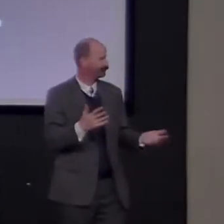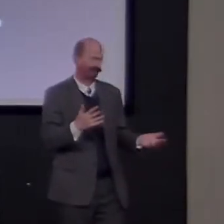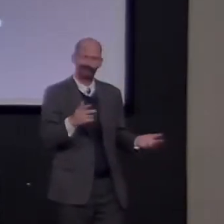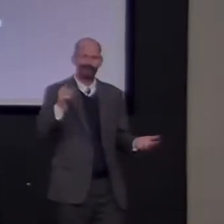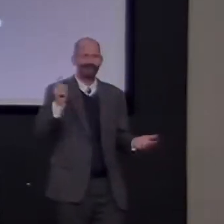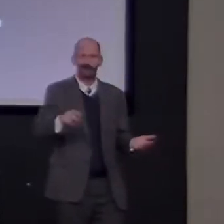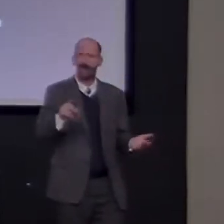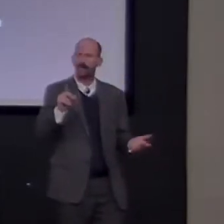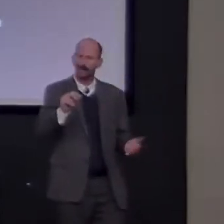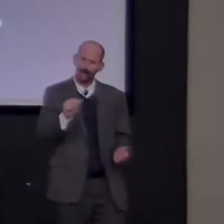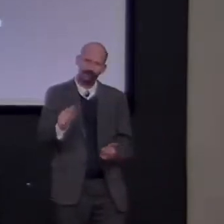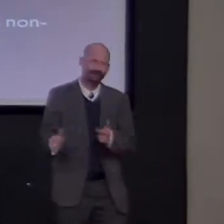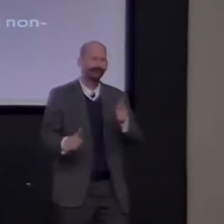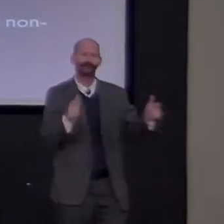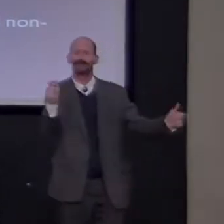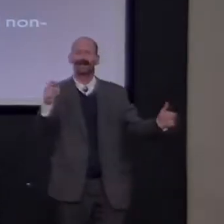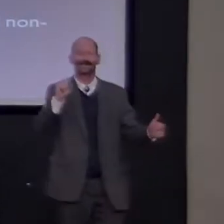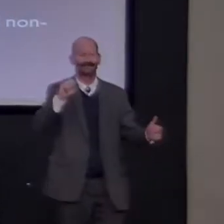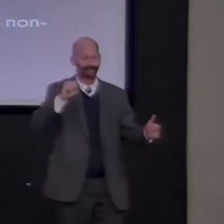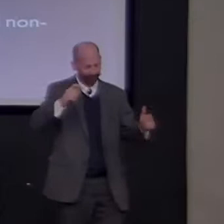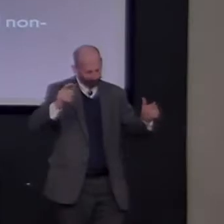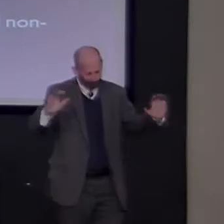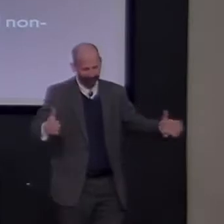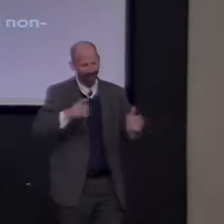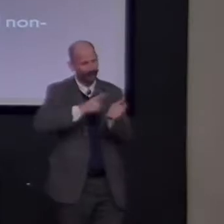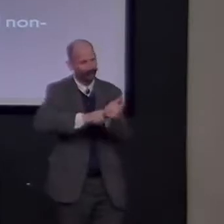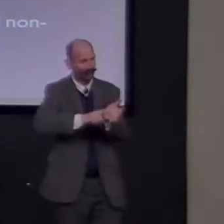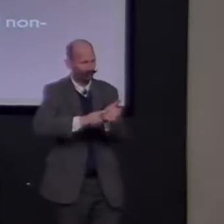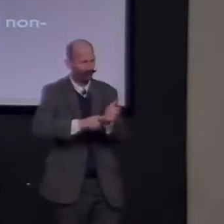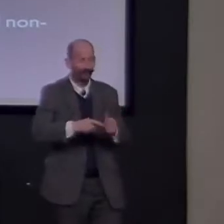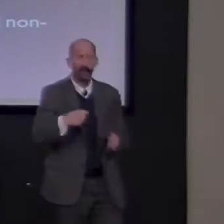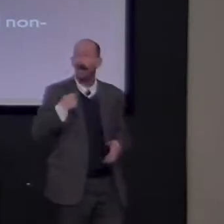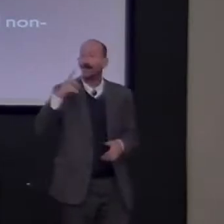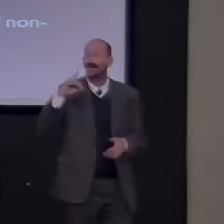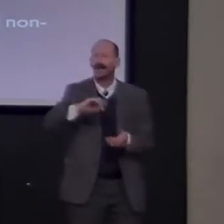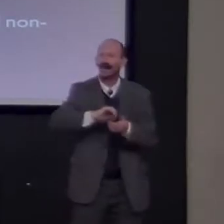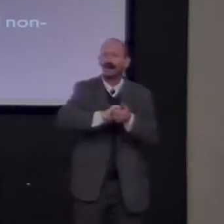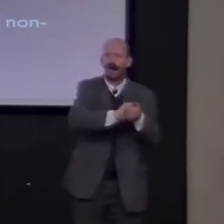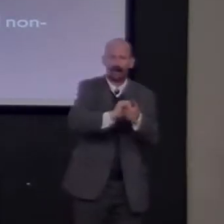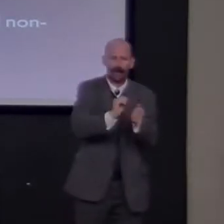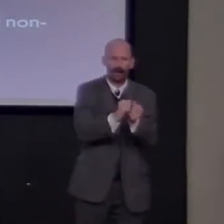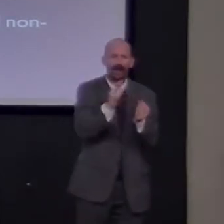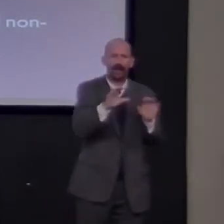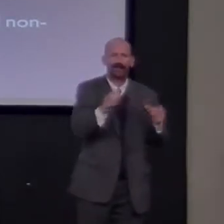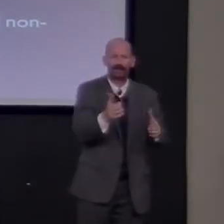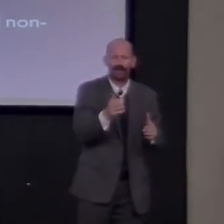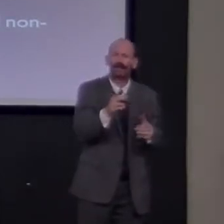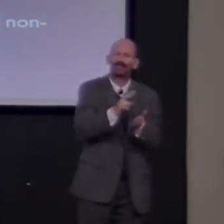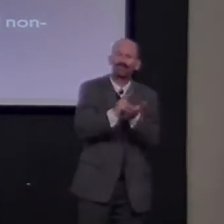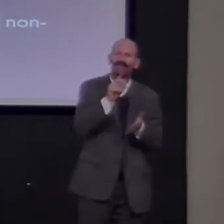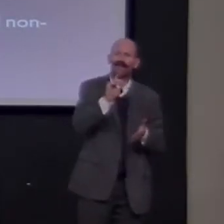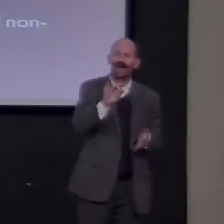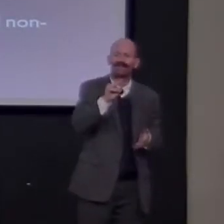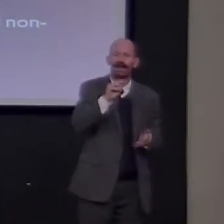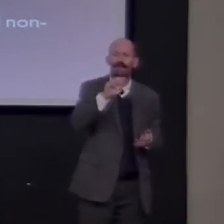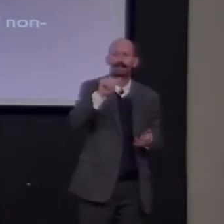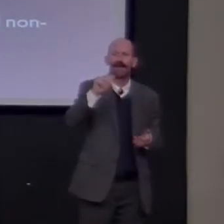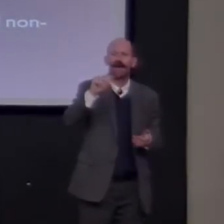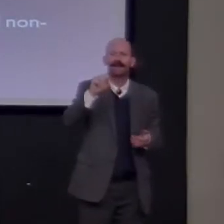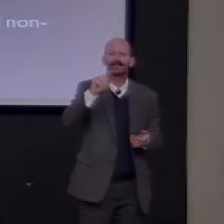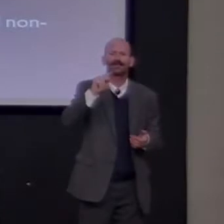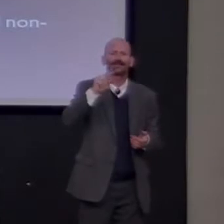large-scale investigation. We were fortunate to collaborate with a group at the University of Maastricht led by the late Leo